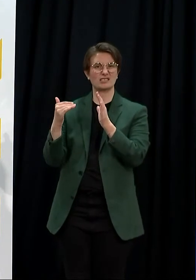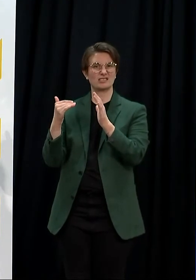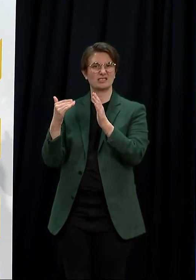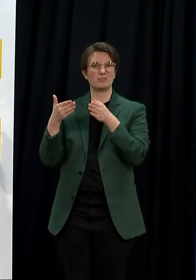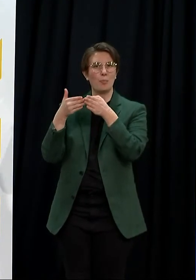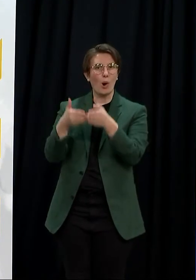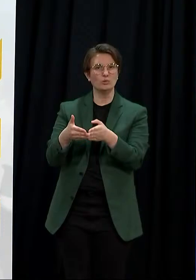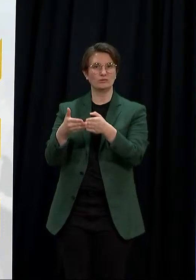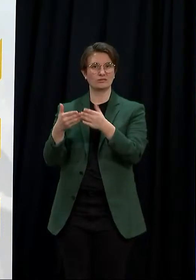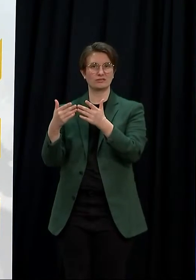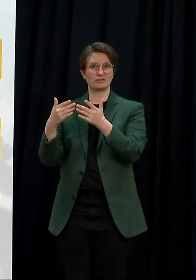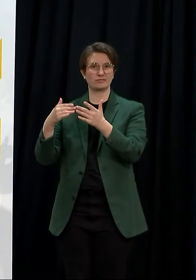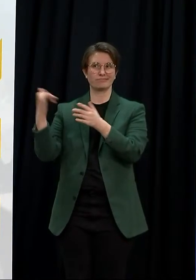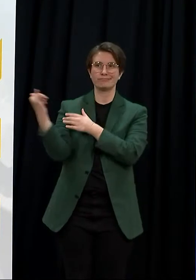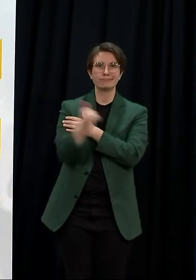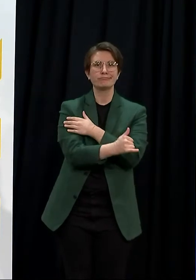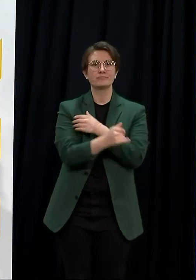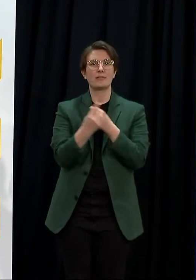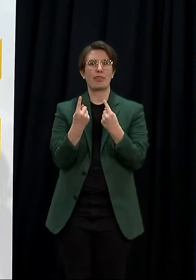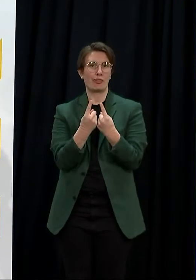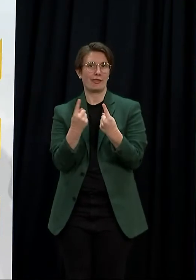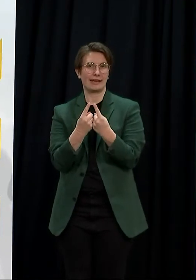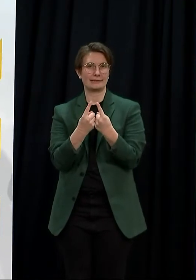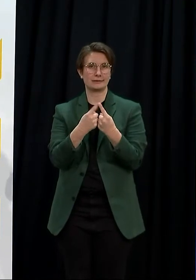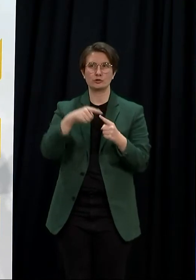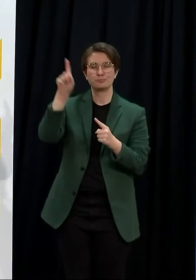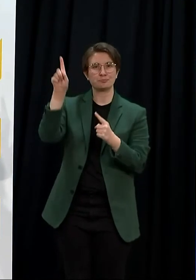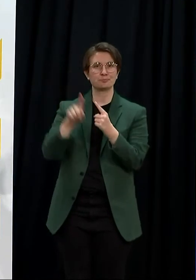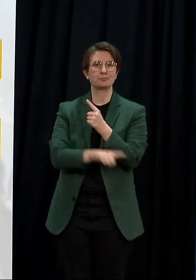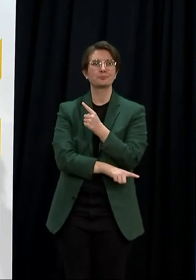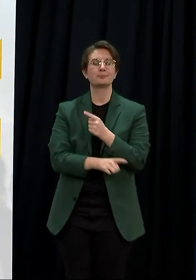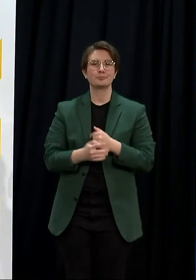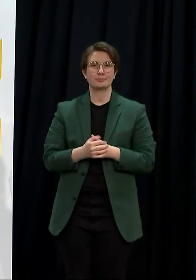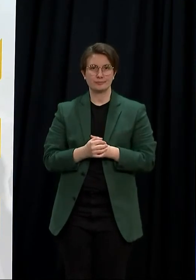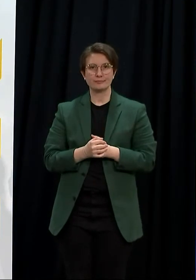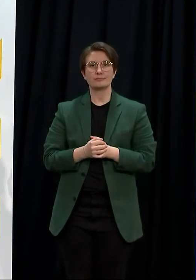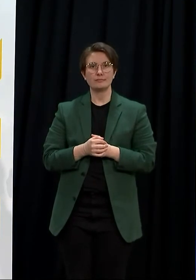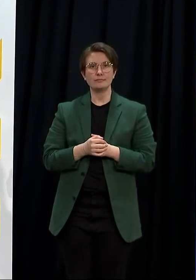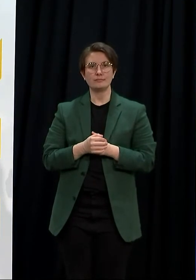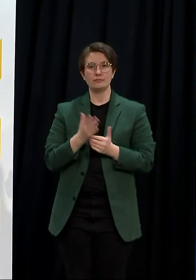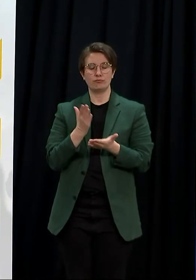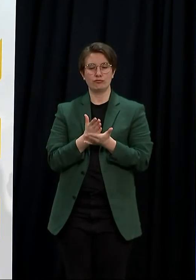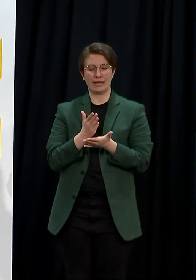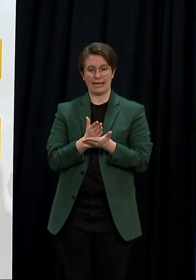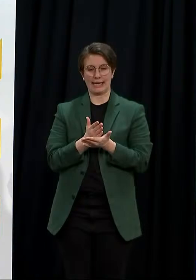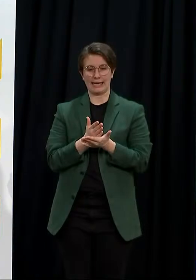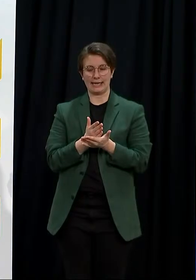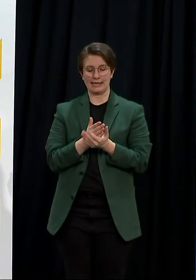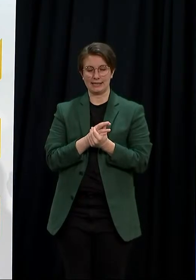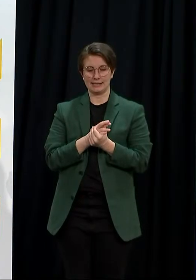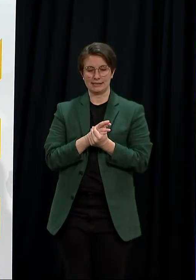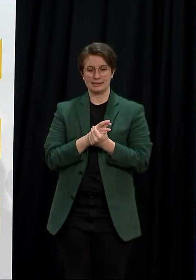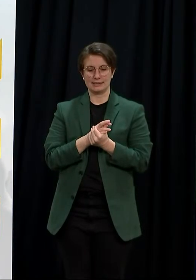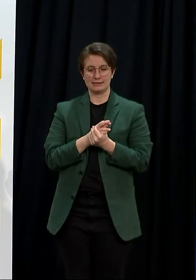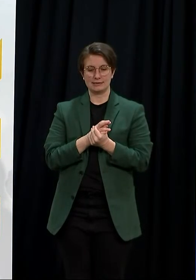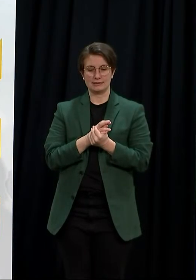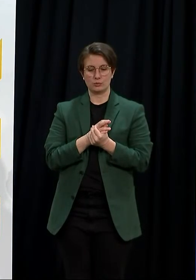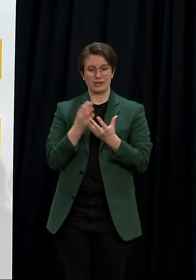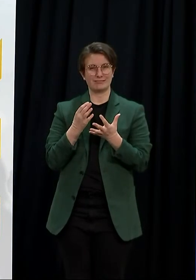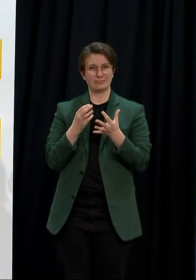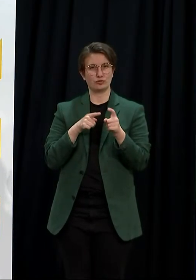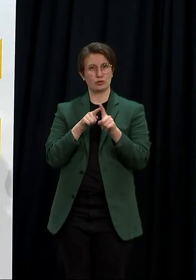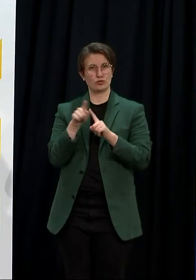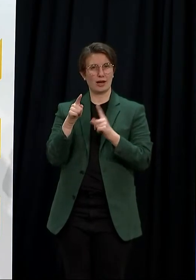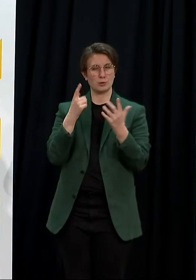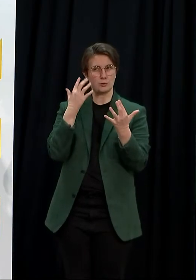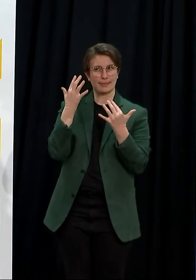regular regime. We did consider whether or not you would put that closer to where people are transitioning over the border, but the view was that